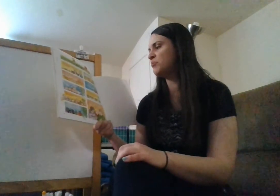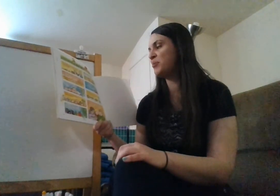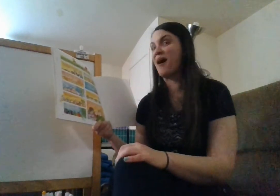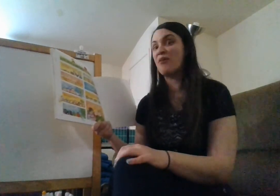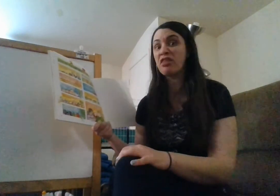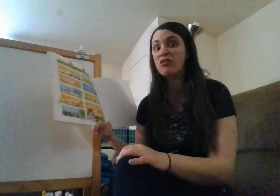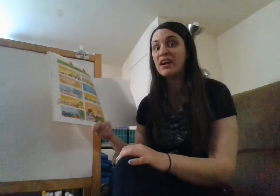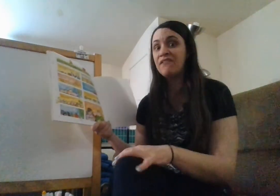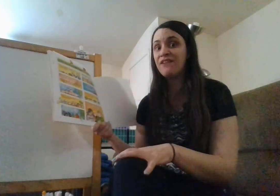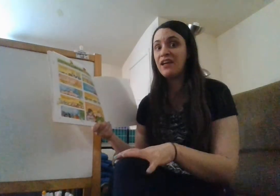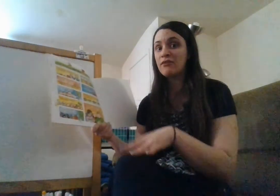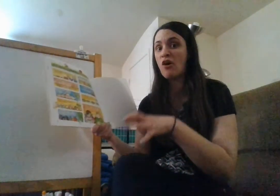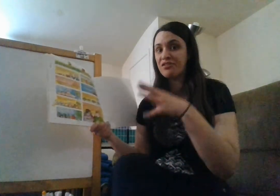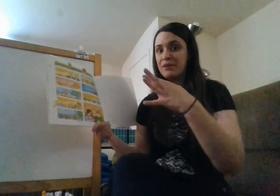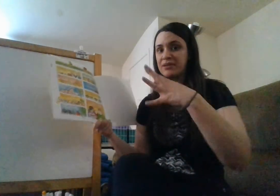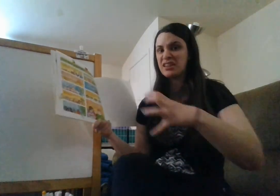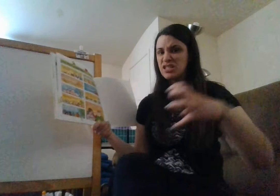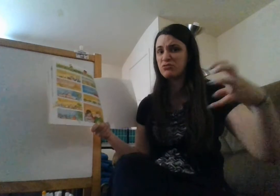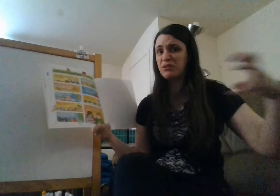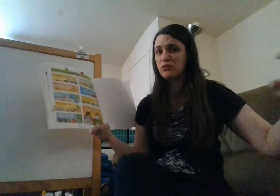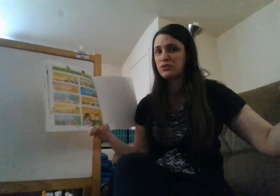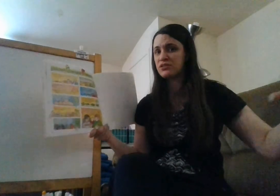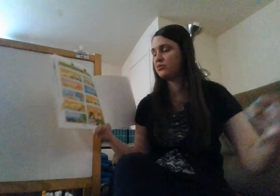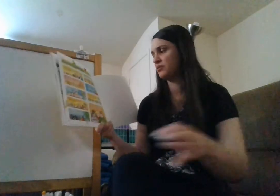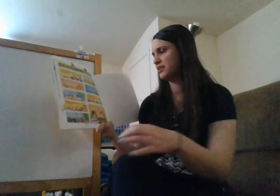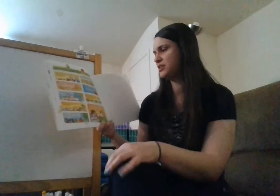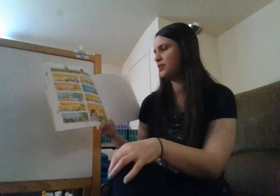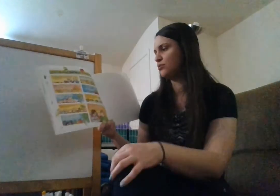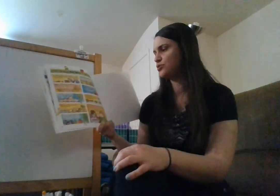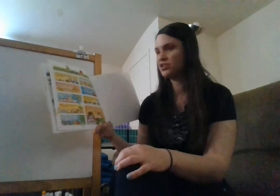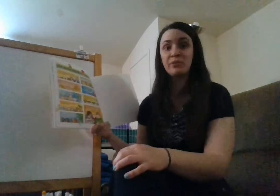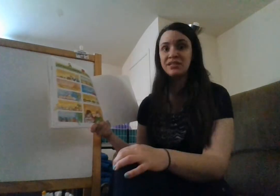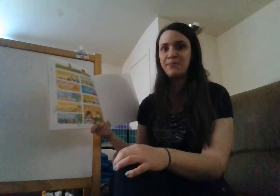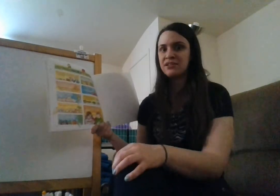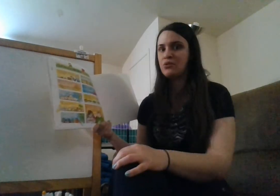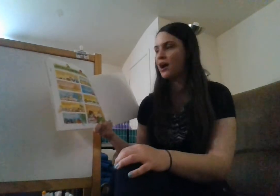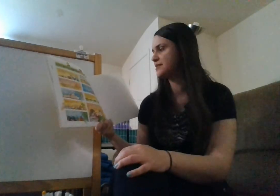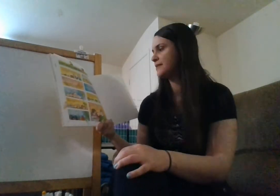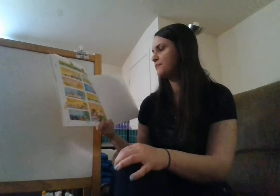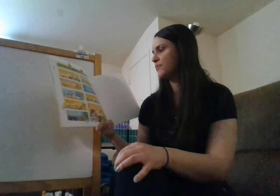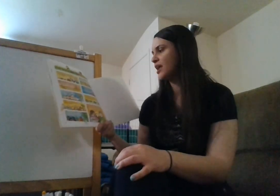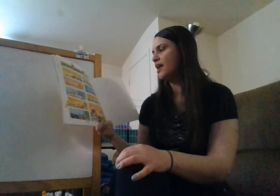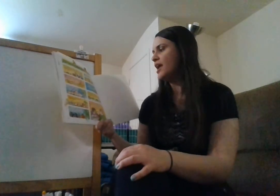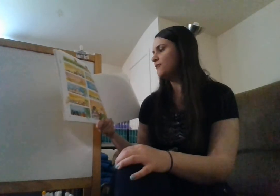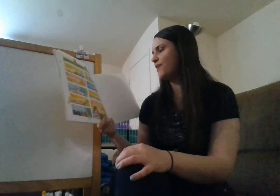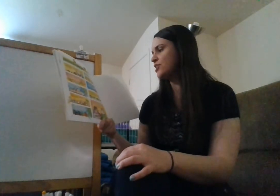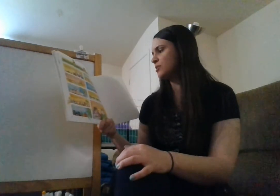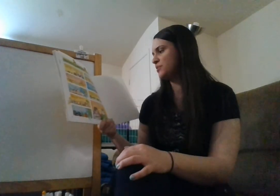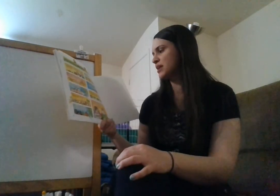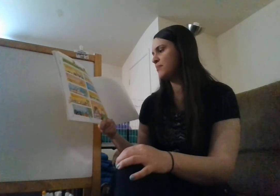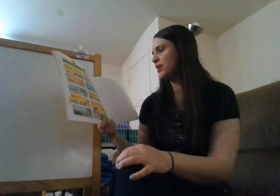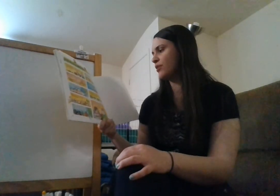be about 3 feet long. Think about that. That's 3 rulers long. It's huge. It's almost as big as you guys. Vegetables can be